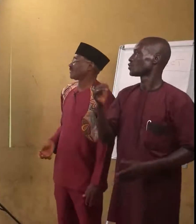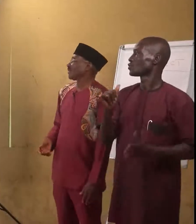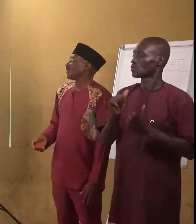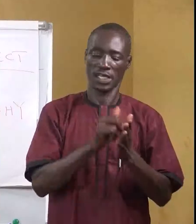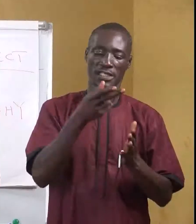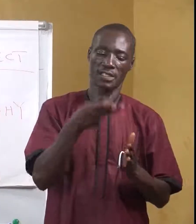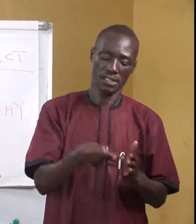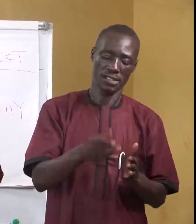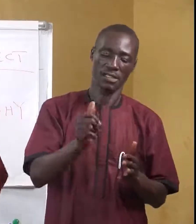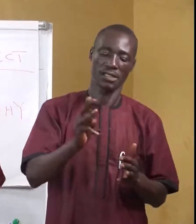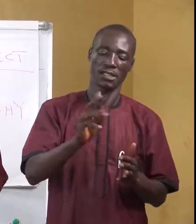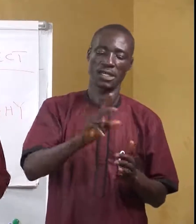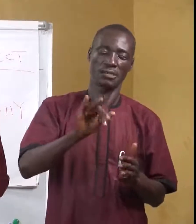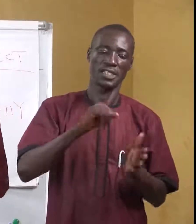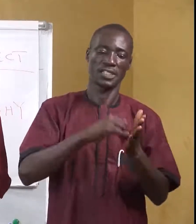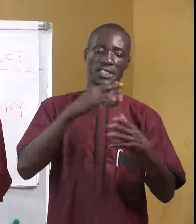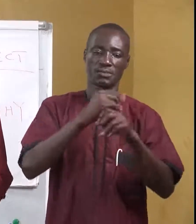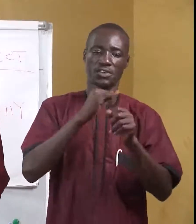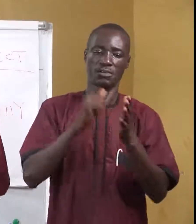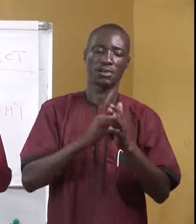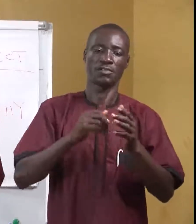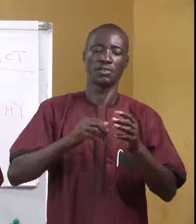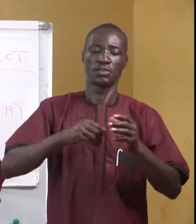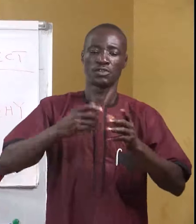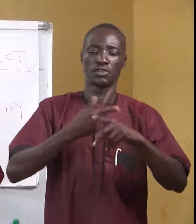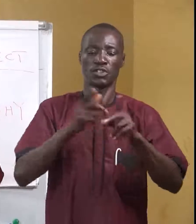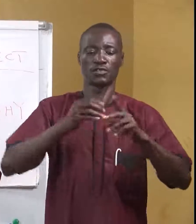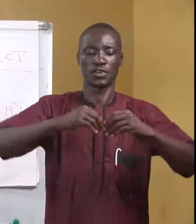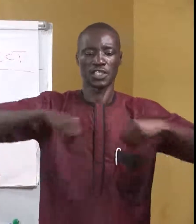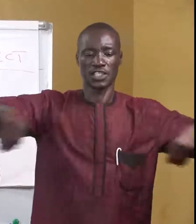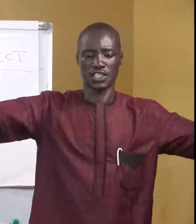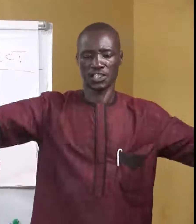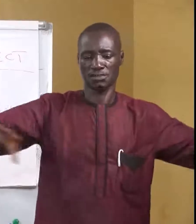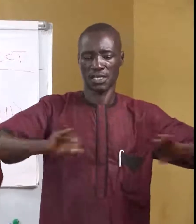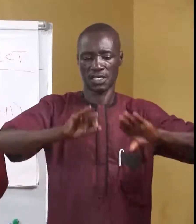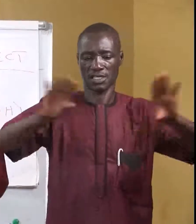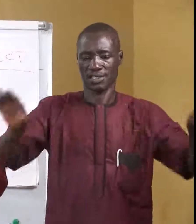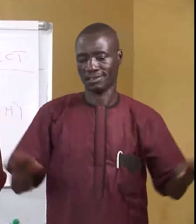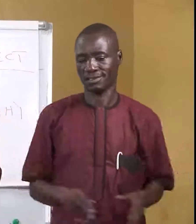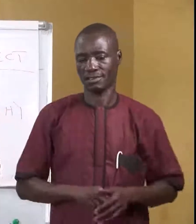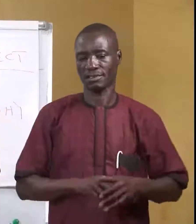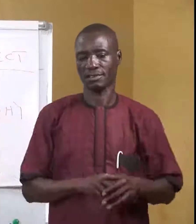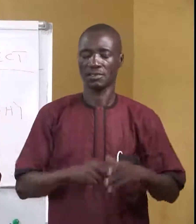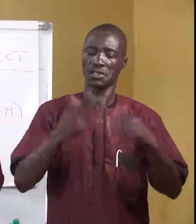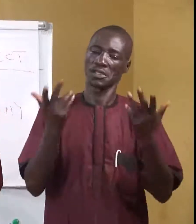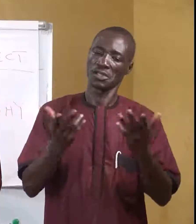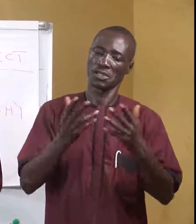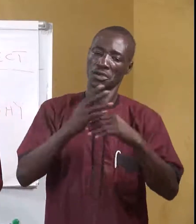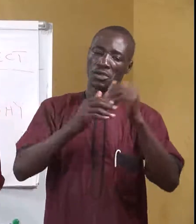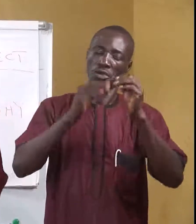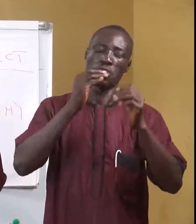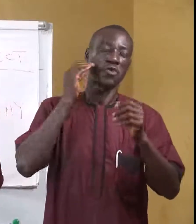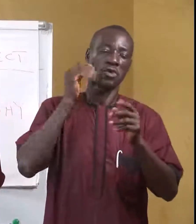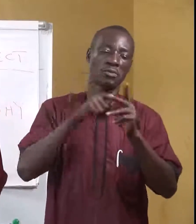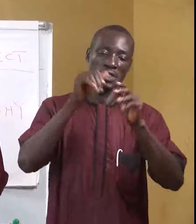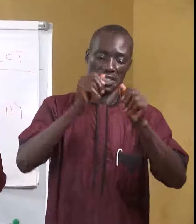hamlet, it is made up of dispersed or nucleated. It can be linear. It depends on the kind of settlement,